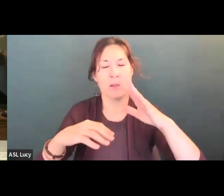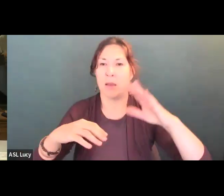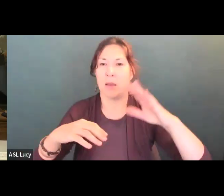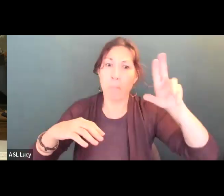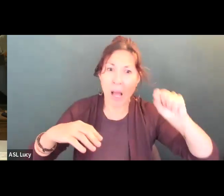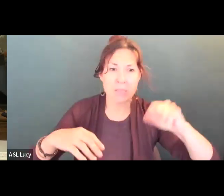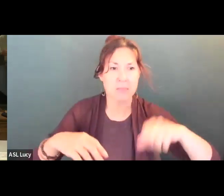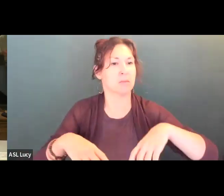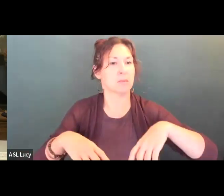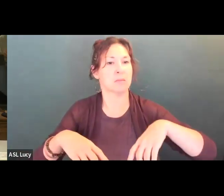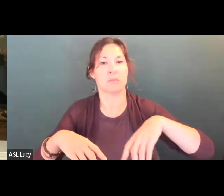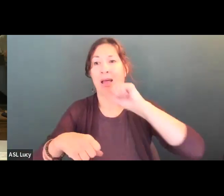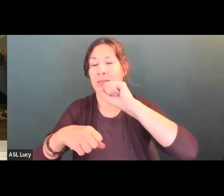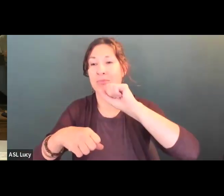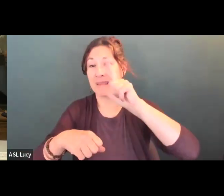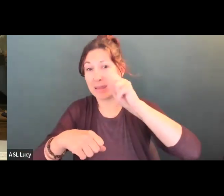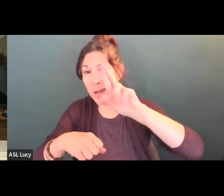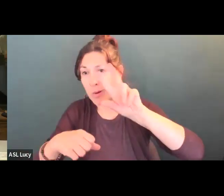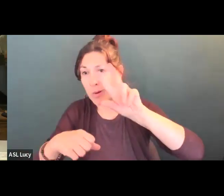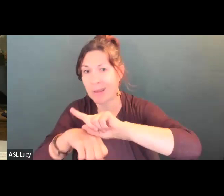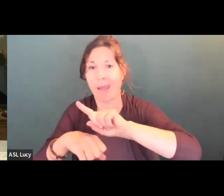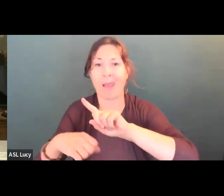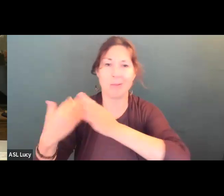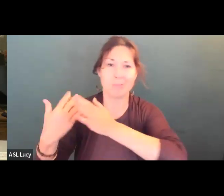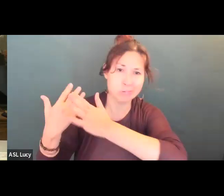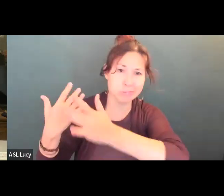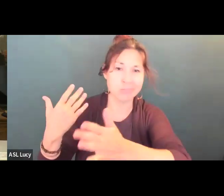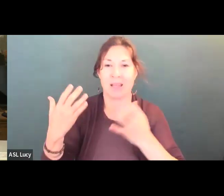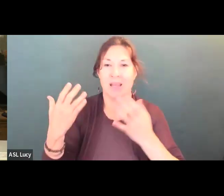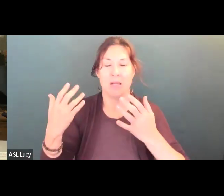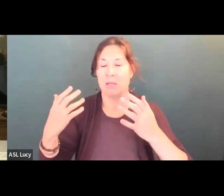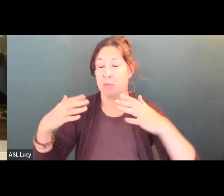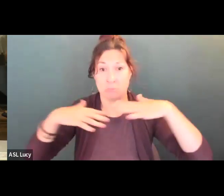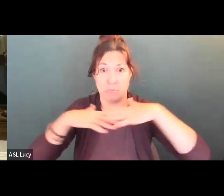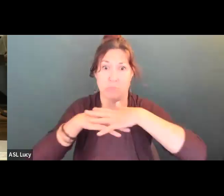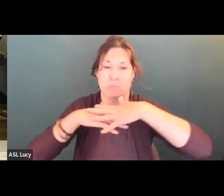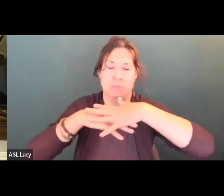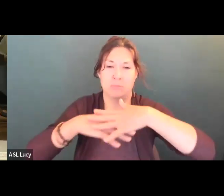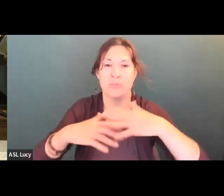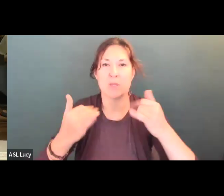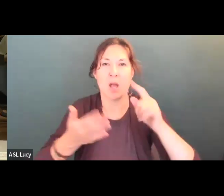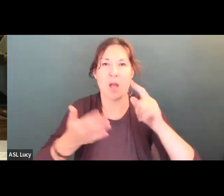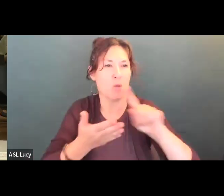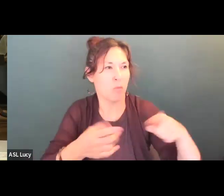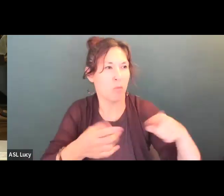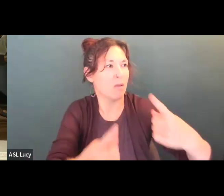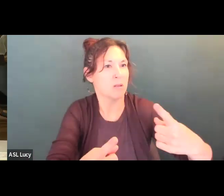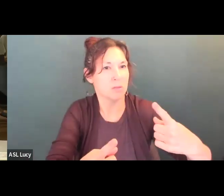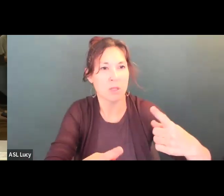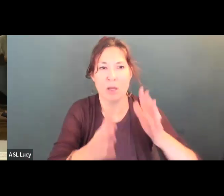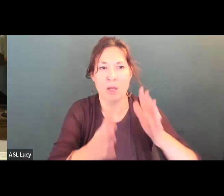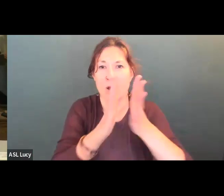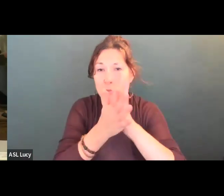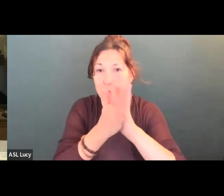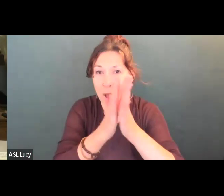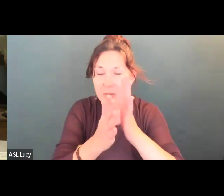post Labor Day traffic. And we now have about a week's worth of data, traffic pattern data. And what we know